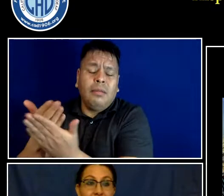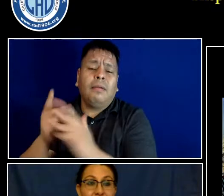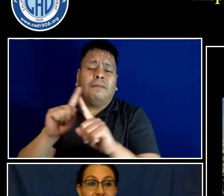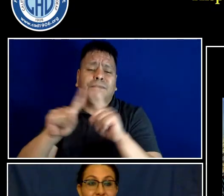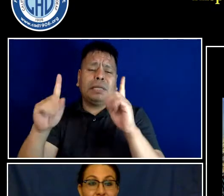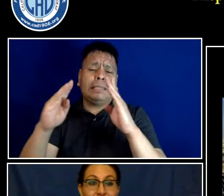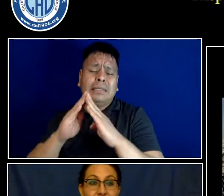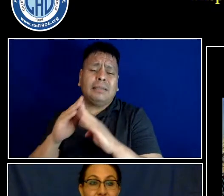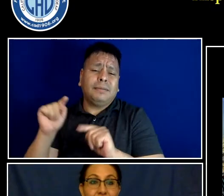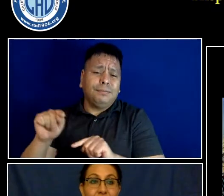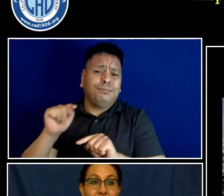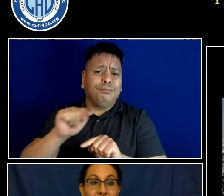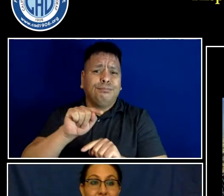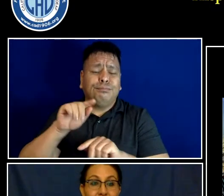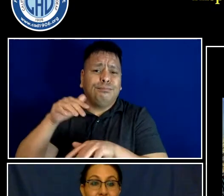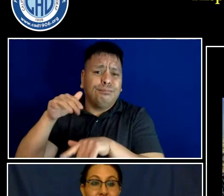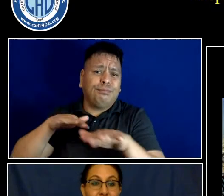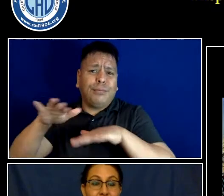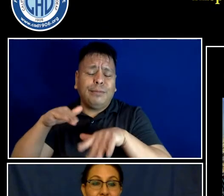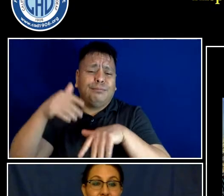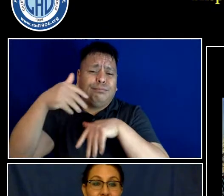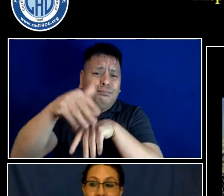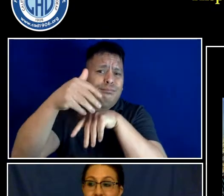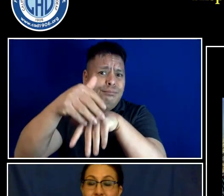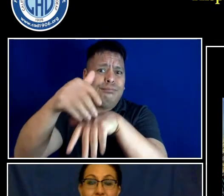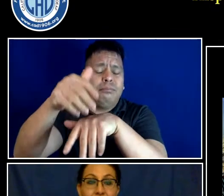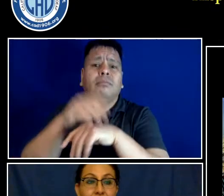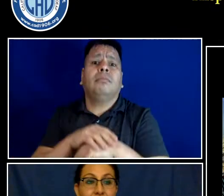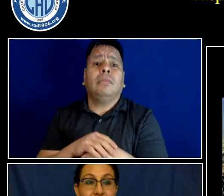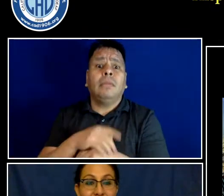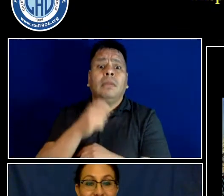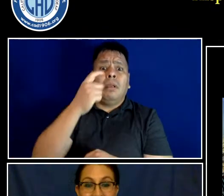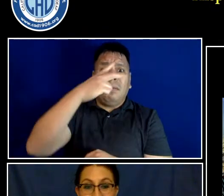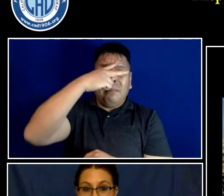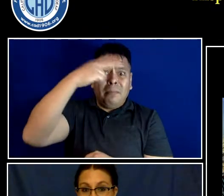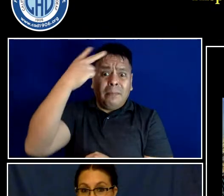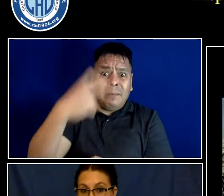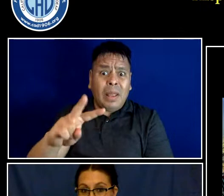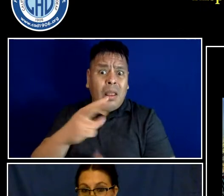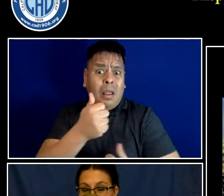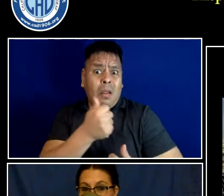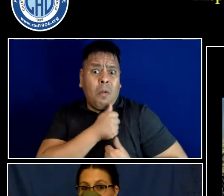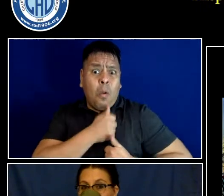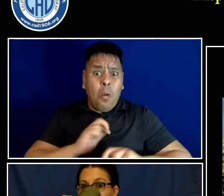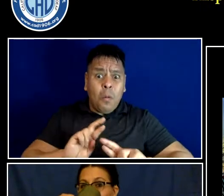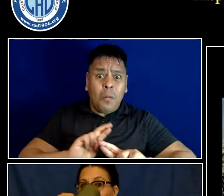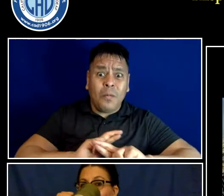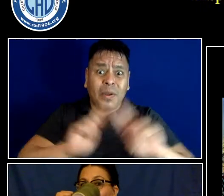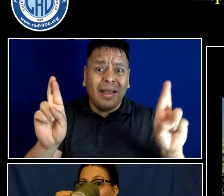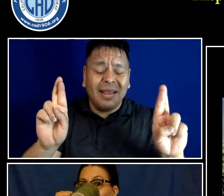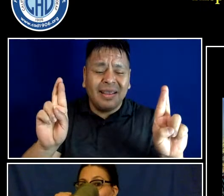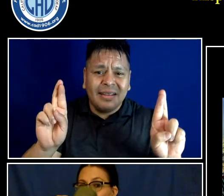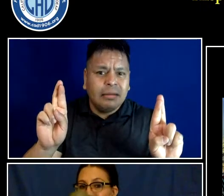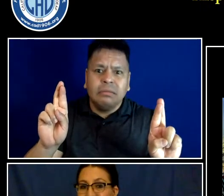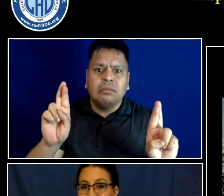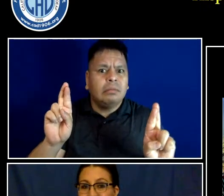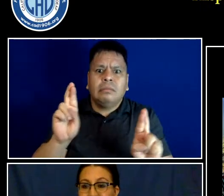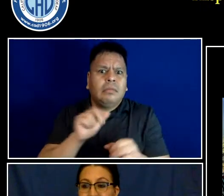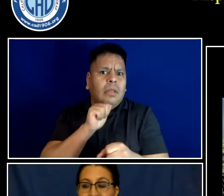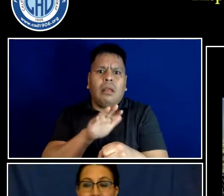Well, it turns out that the French had arrived to a couple different cities along the coast of Mexico,